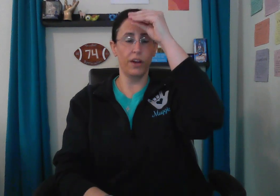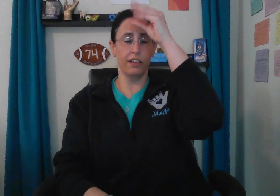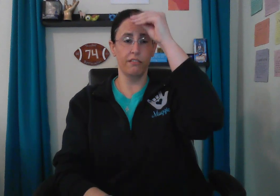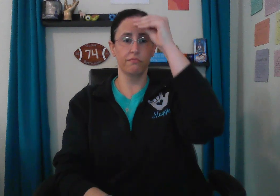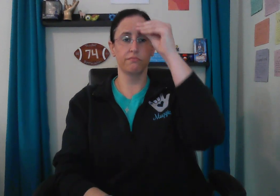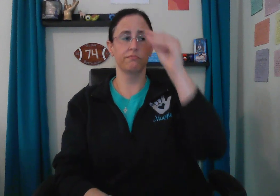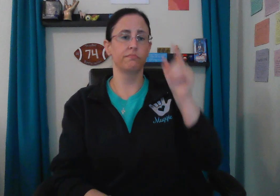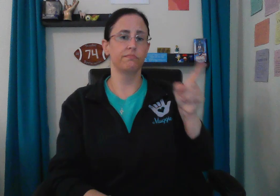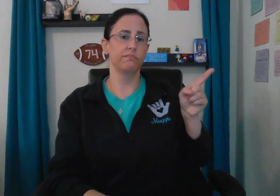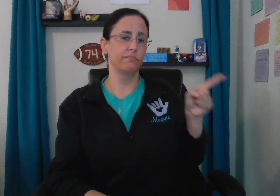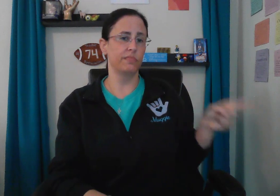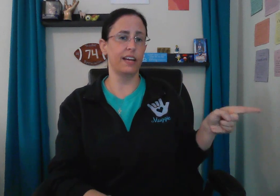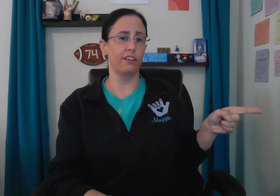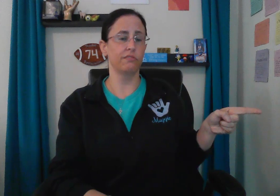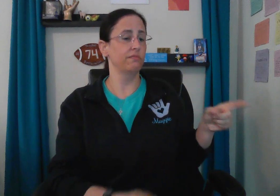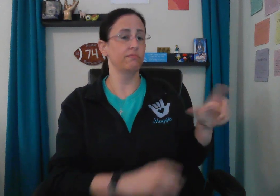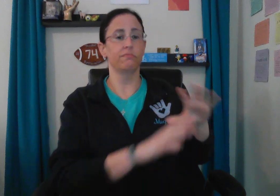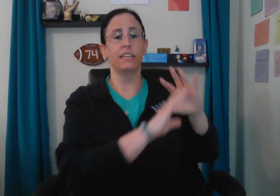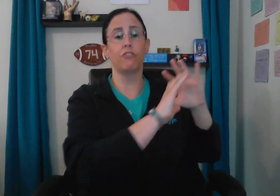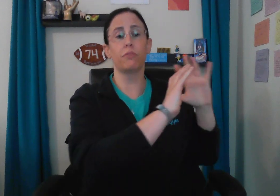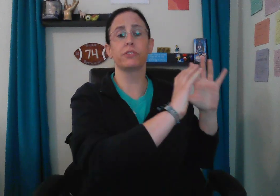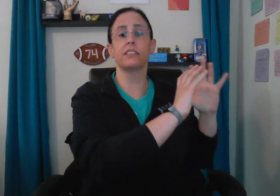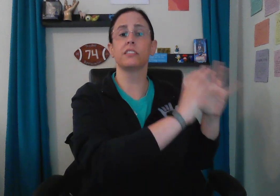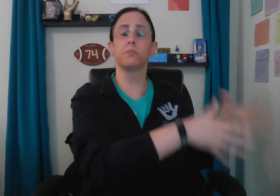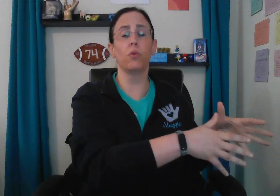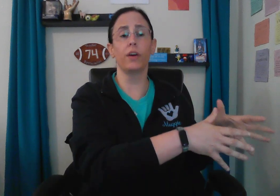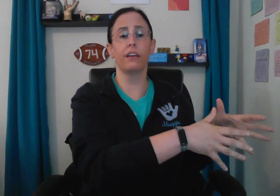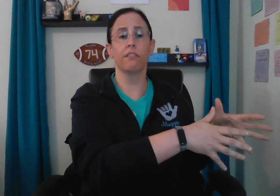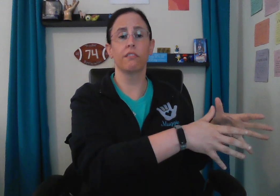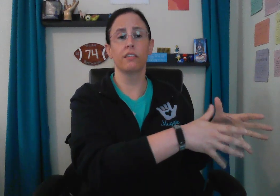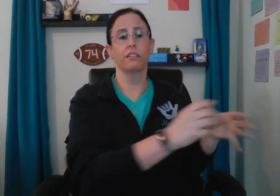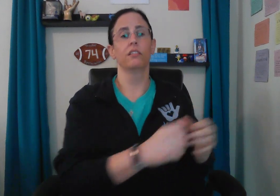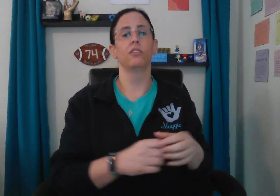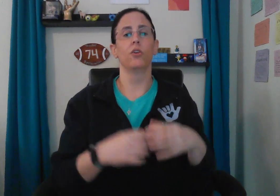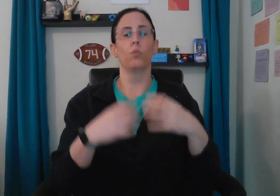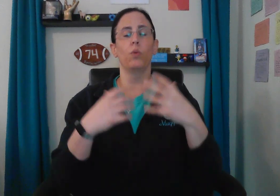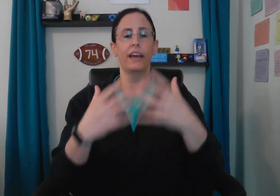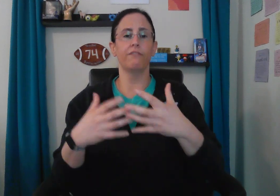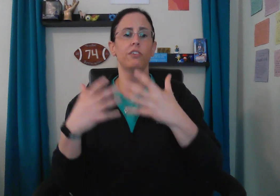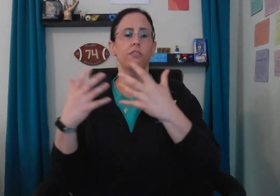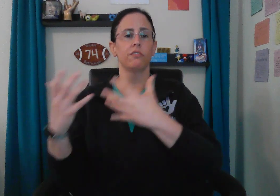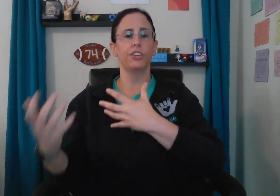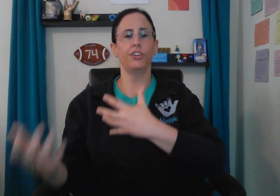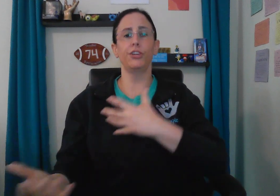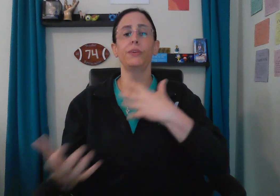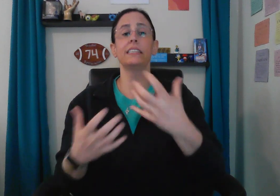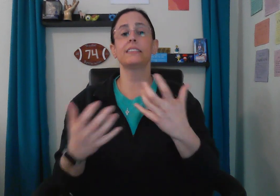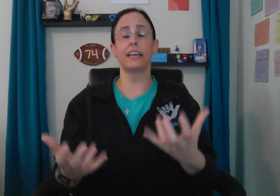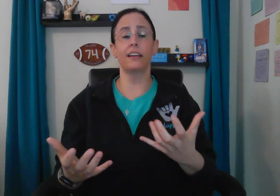boy there now represents the boy. Whatever you need to set